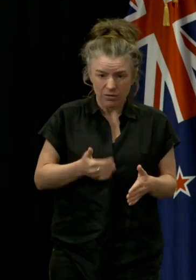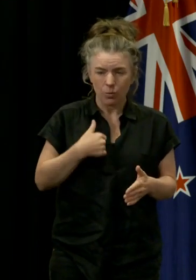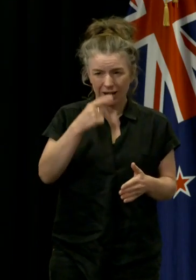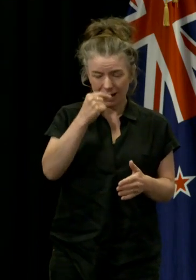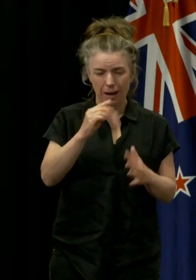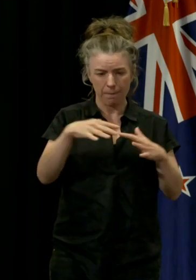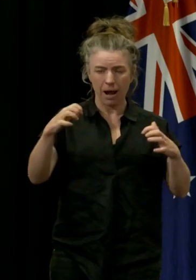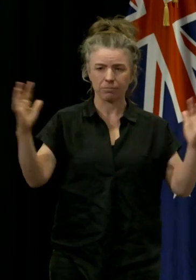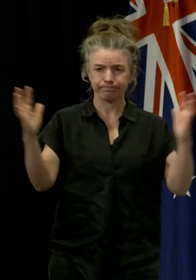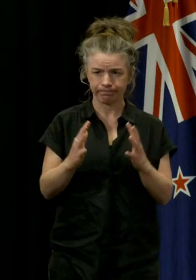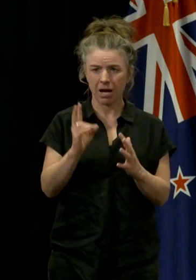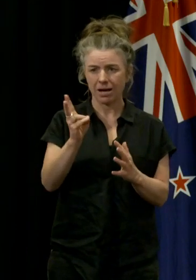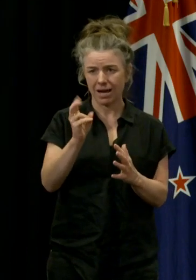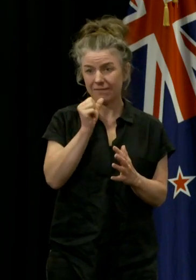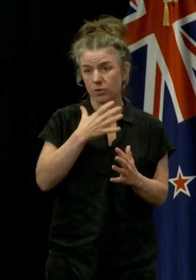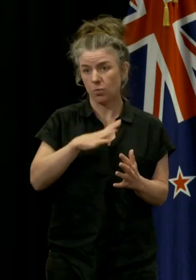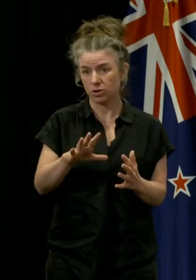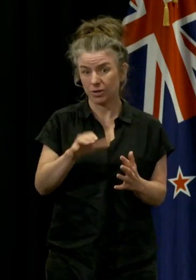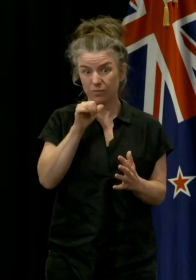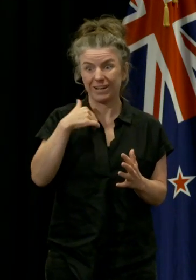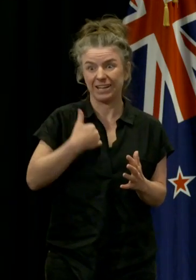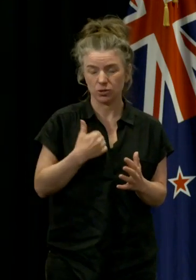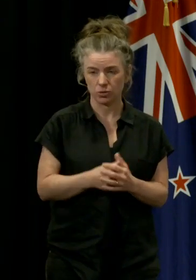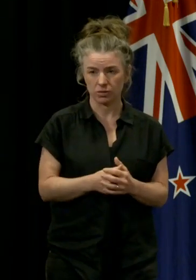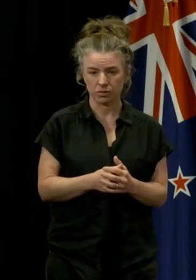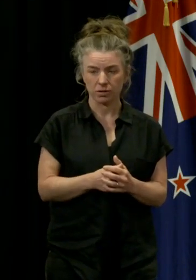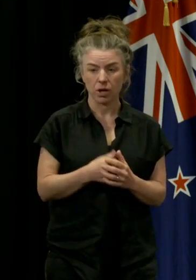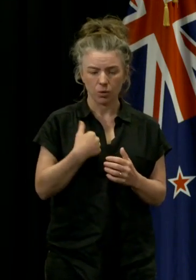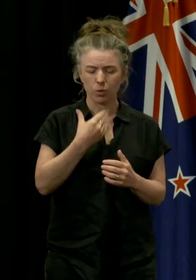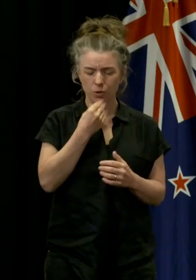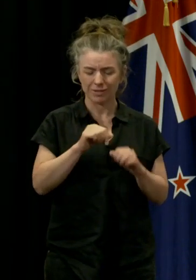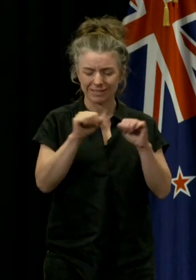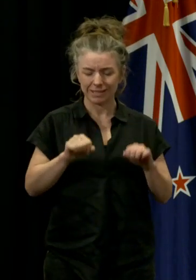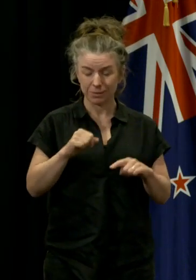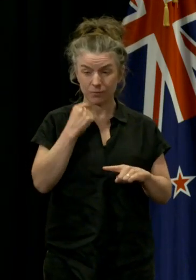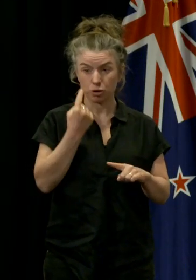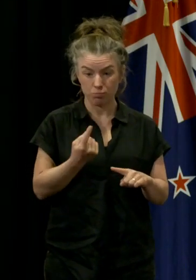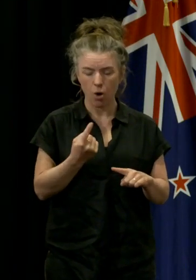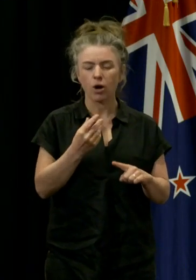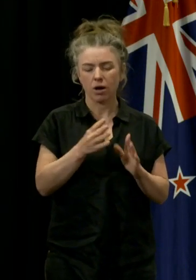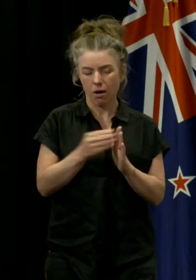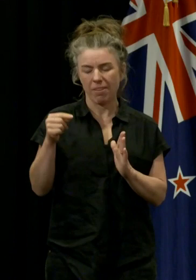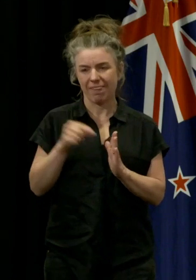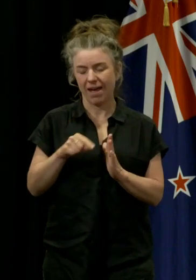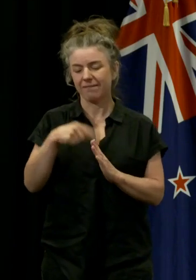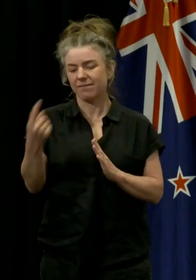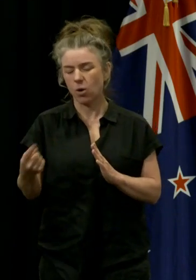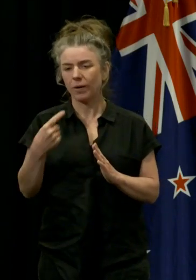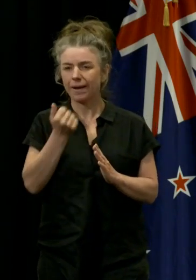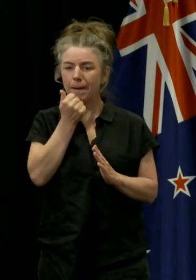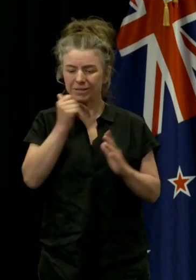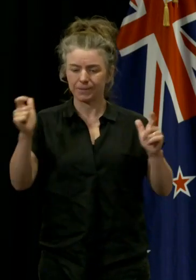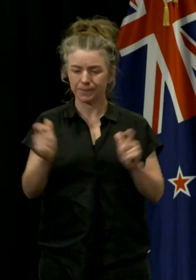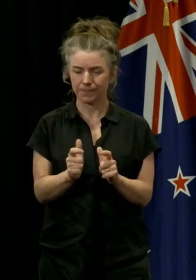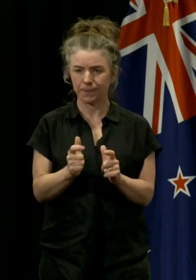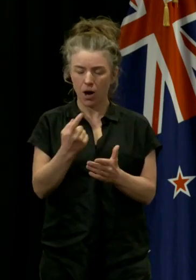recall Parliament again, and through the same mechanism that we will use tomorrow, we can severely restrict the attendance at Parliament down to